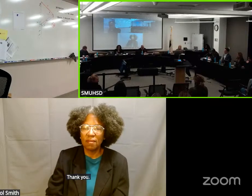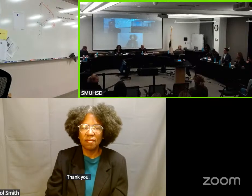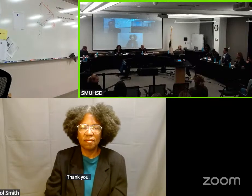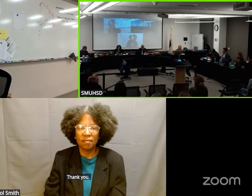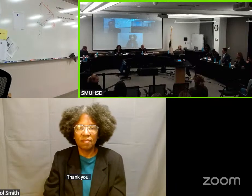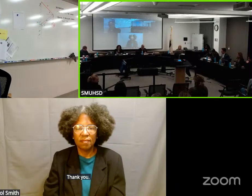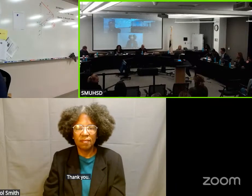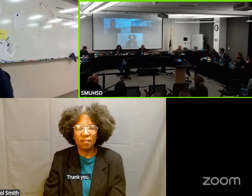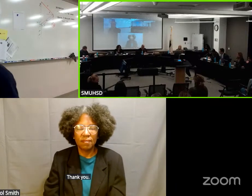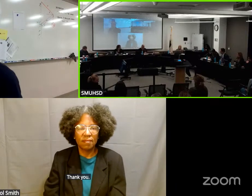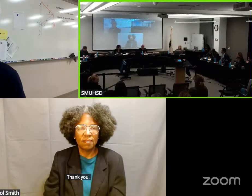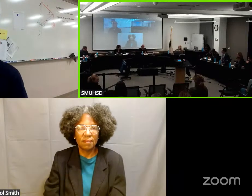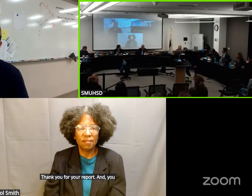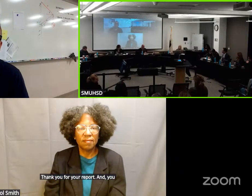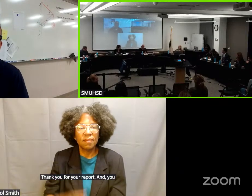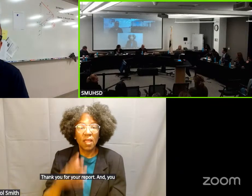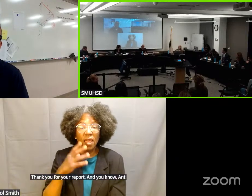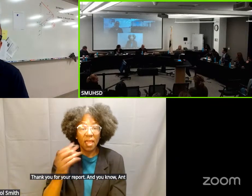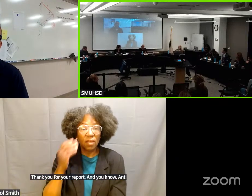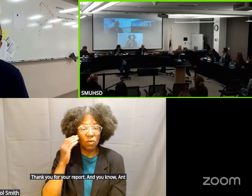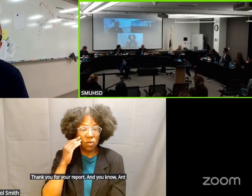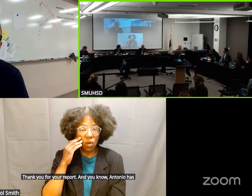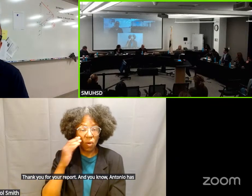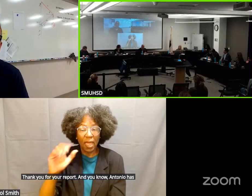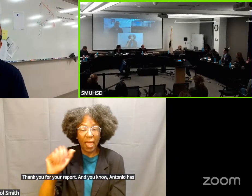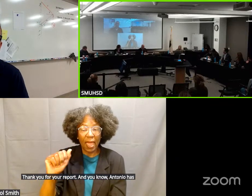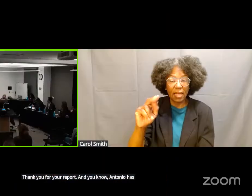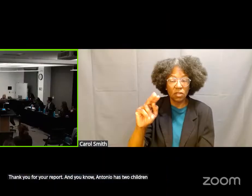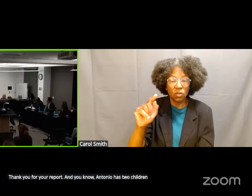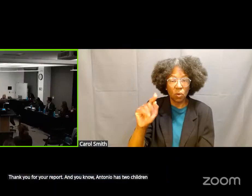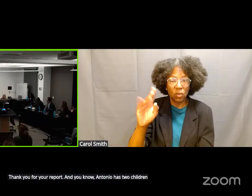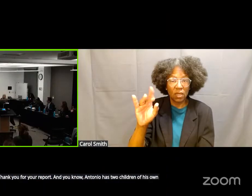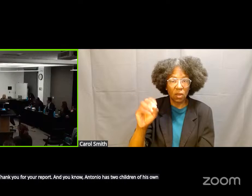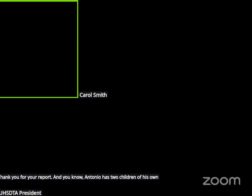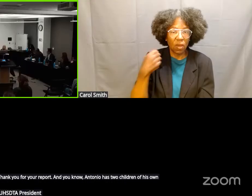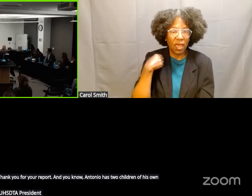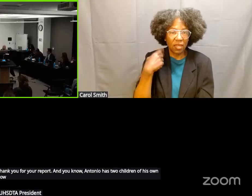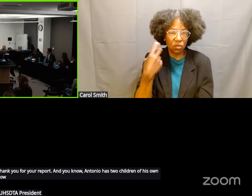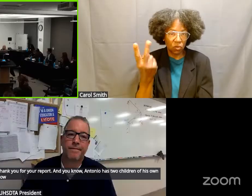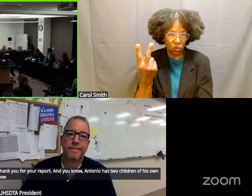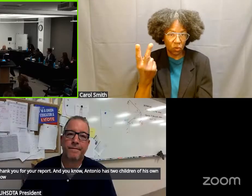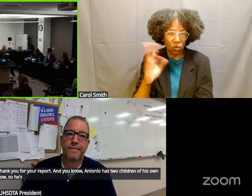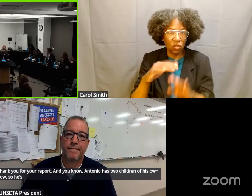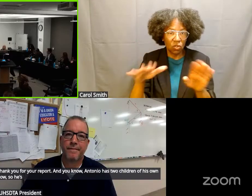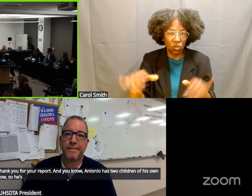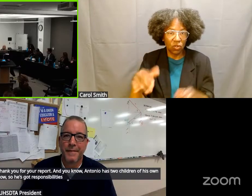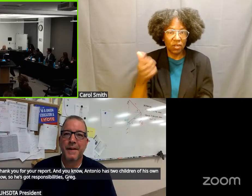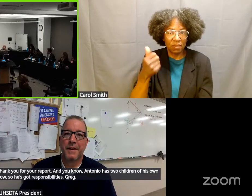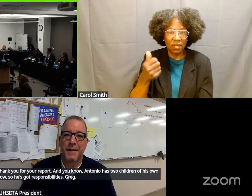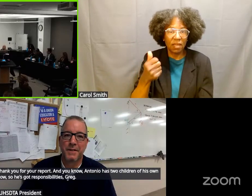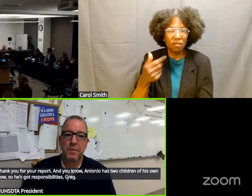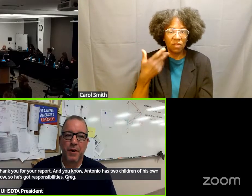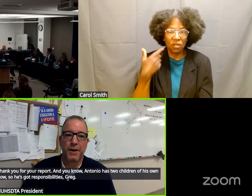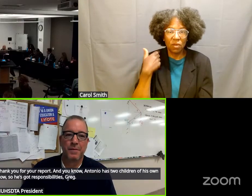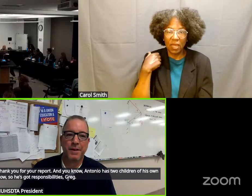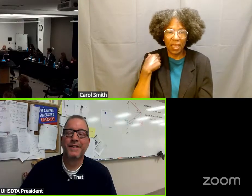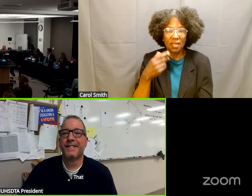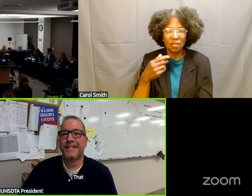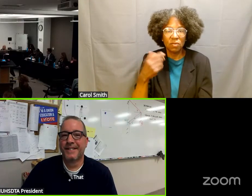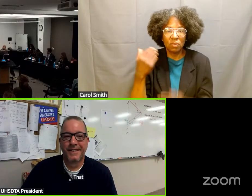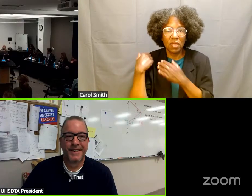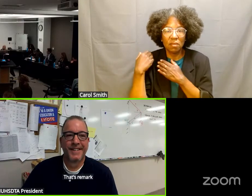And you know, Antonio has 2 children of his own now, so he's got responsibilities, Greg. That's